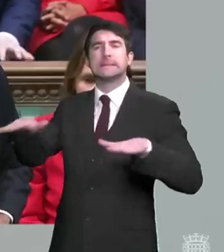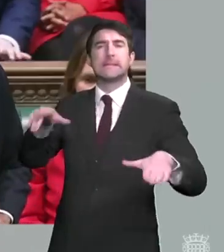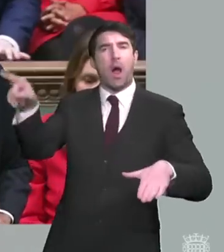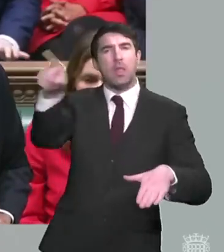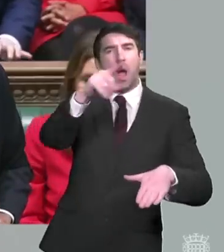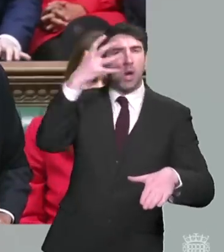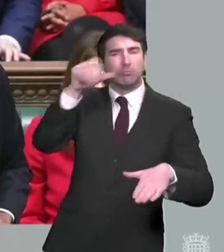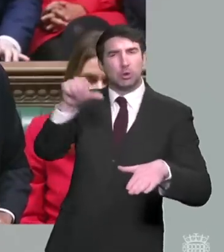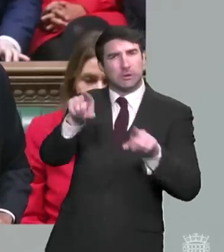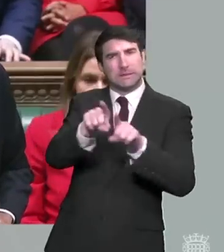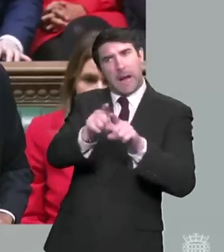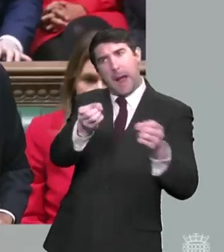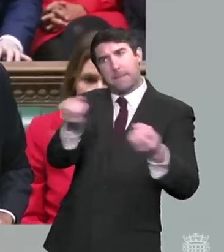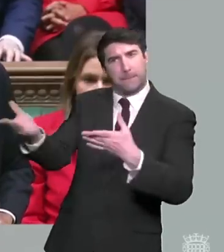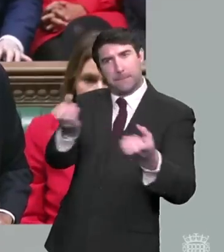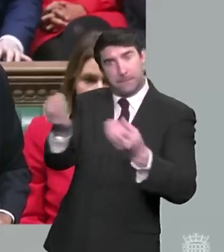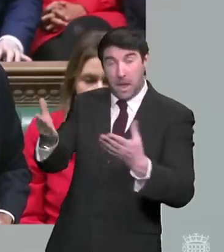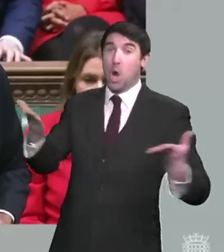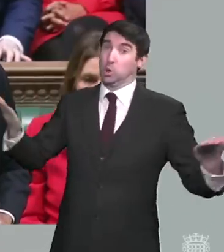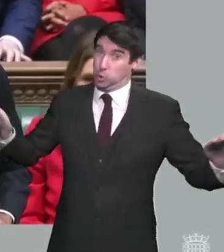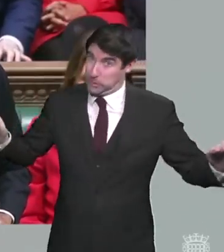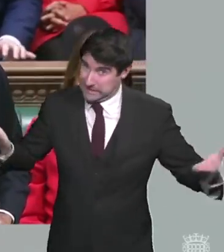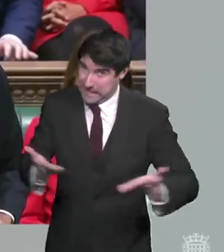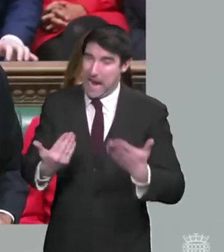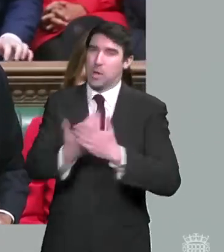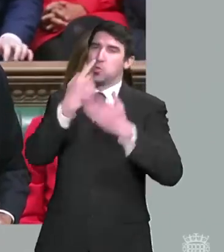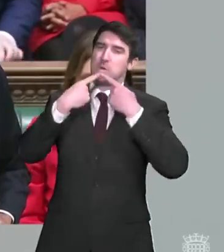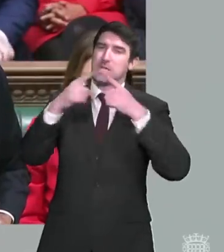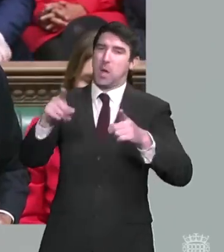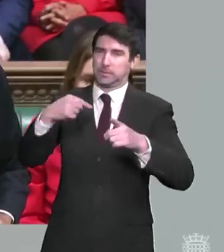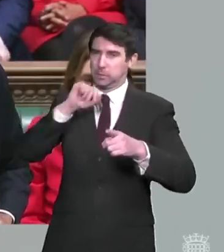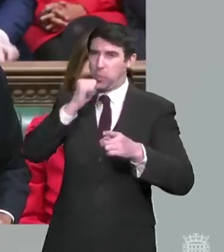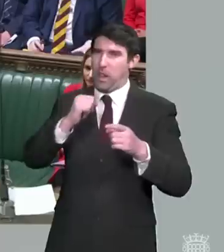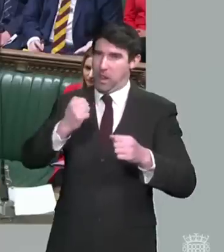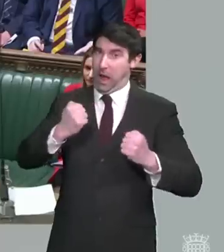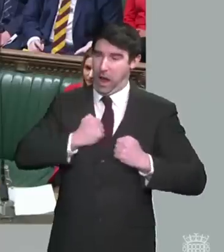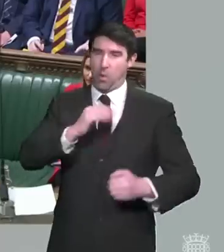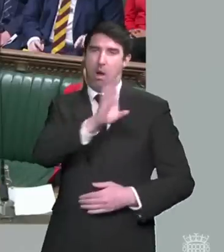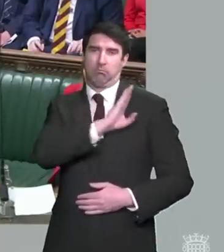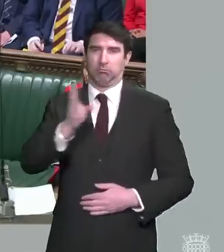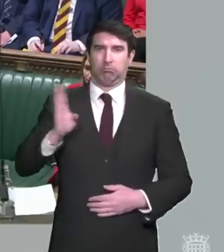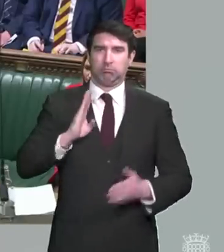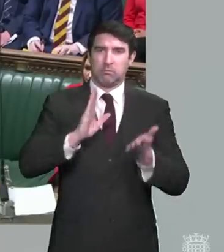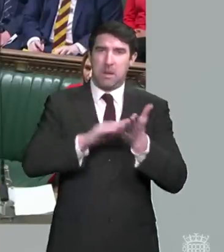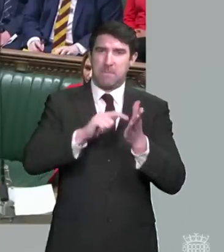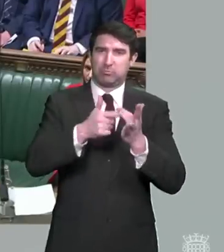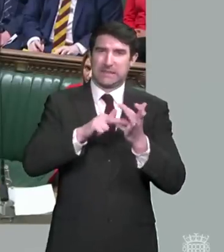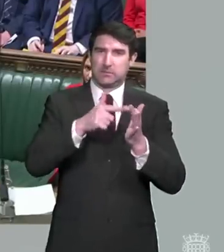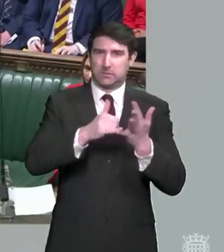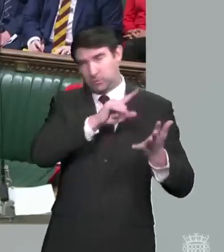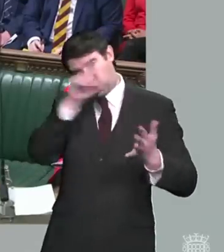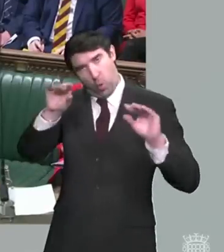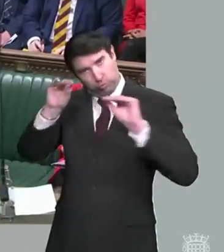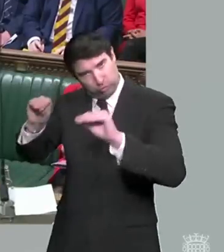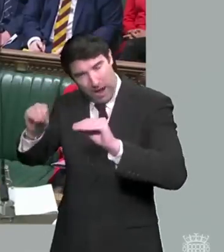to move to start training Ukrainian Marines in the advanced capabilities they will need to mount further offensive, but also to train